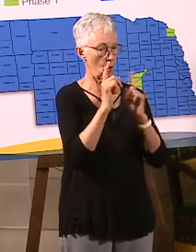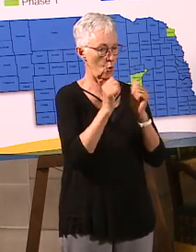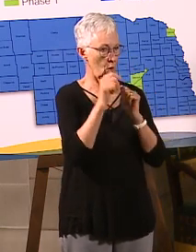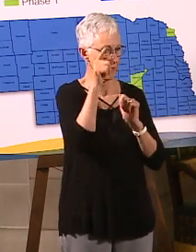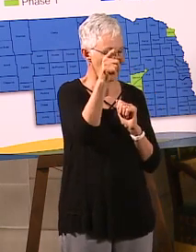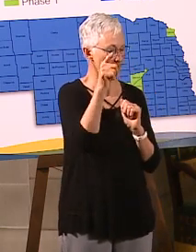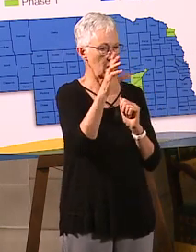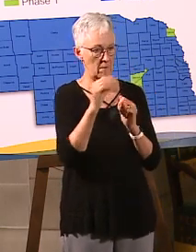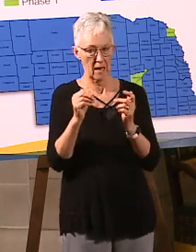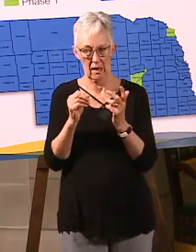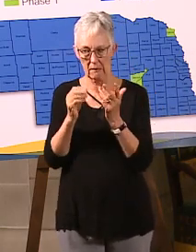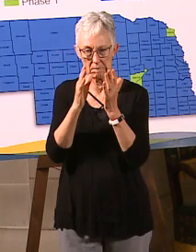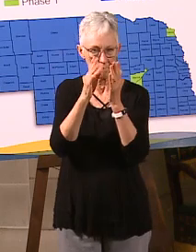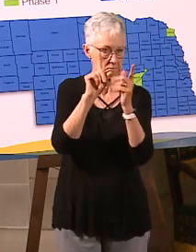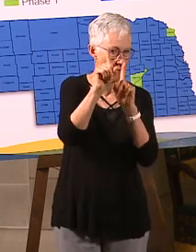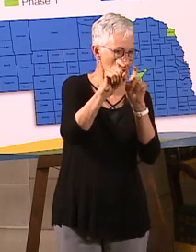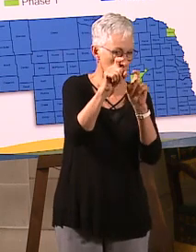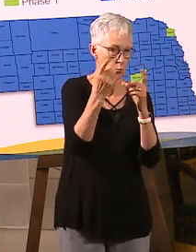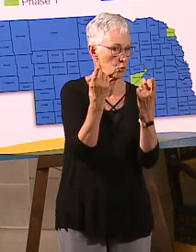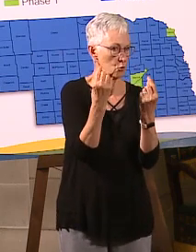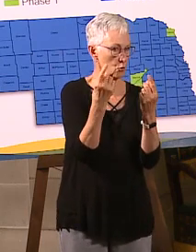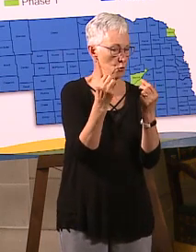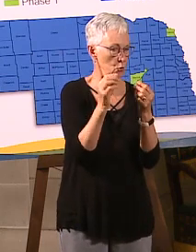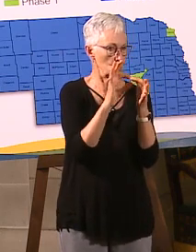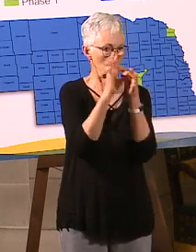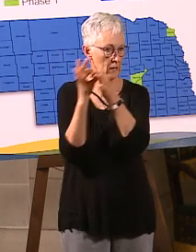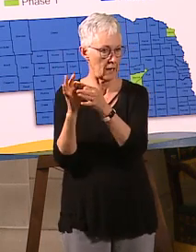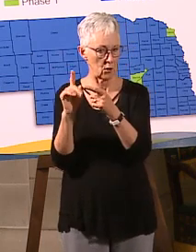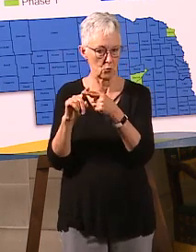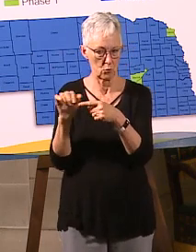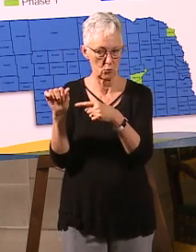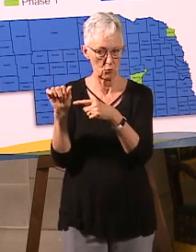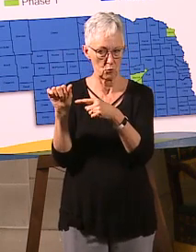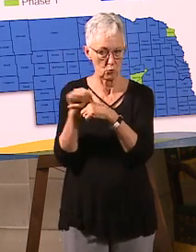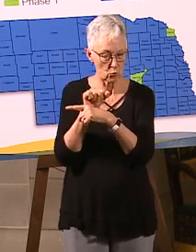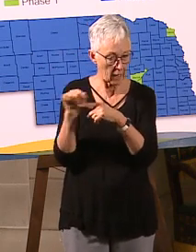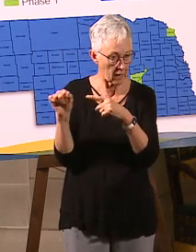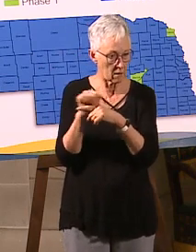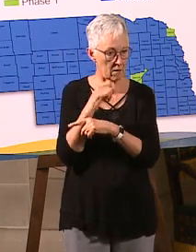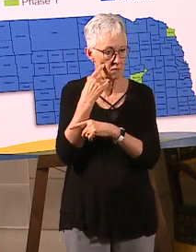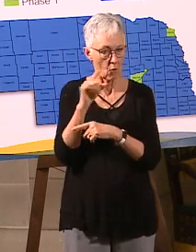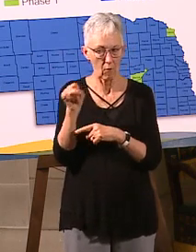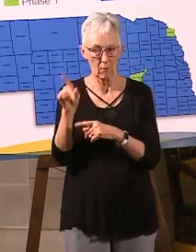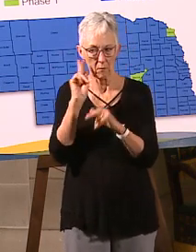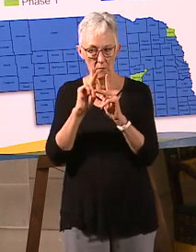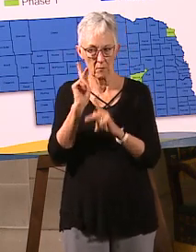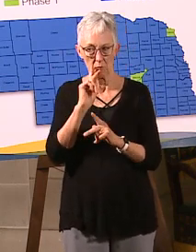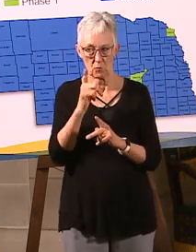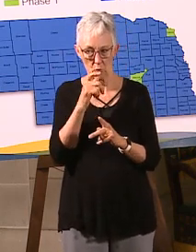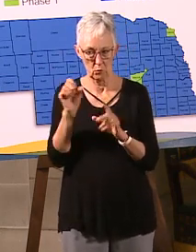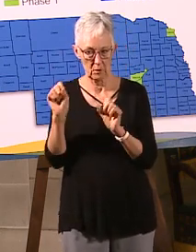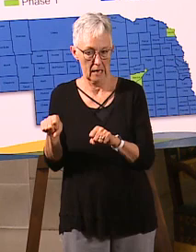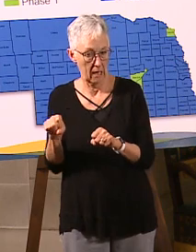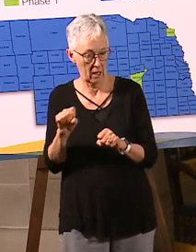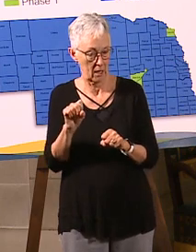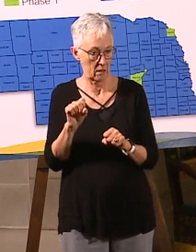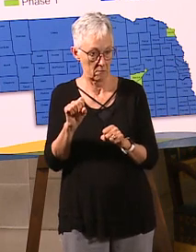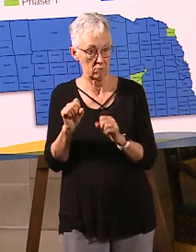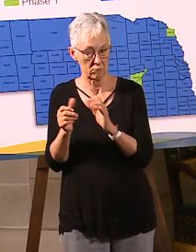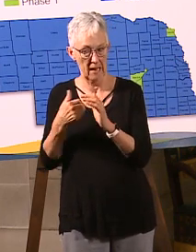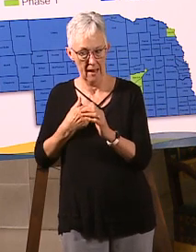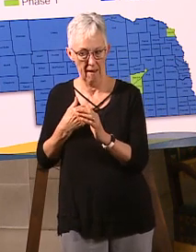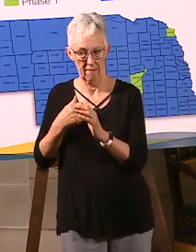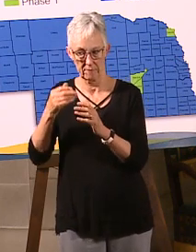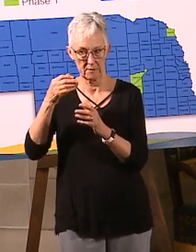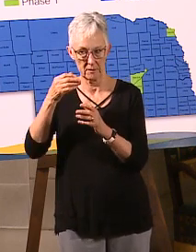regard to staffing, if those hospitals are going to go out and get additional staffing services to come in, if they're going to flex other parts of their workforce to be able to do